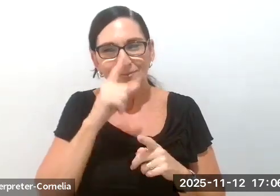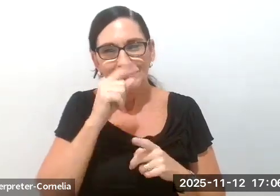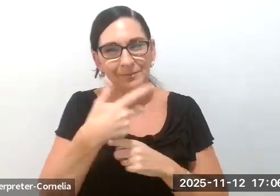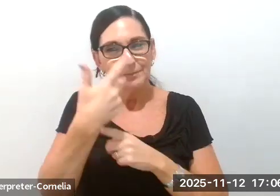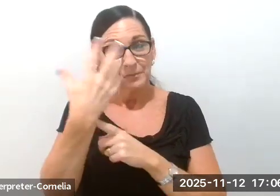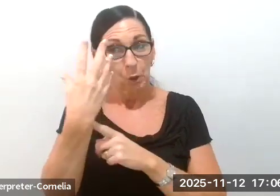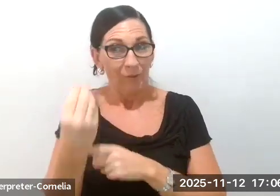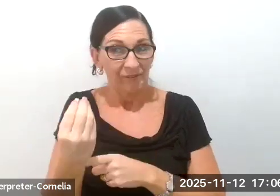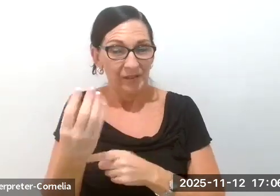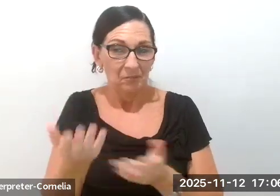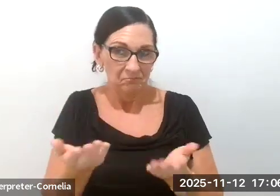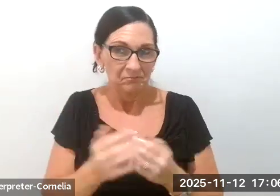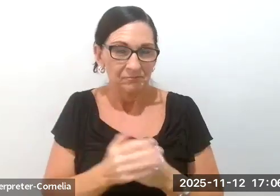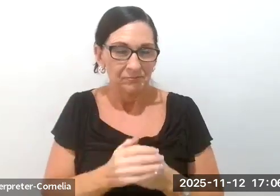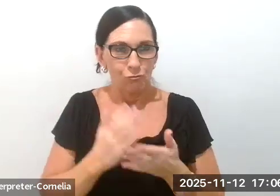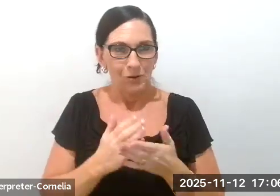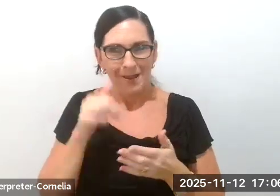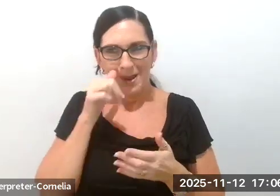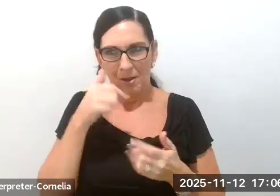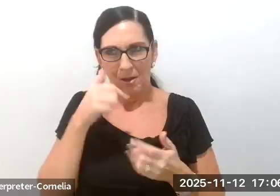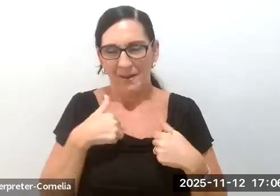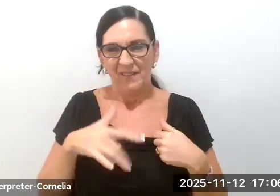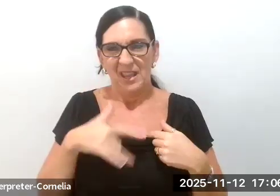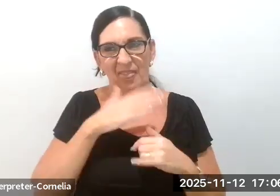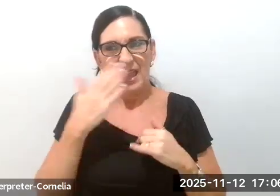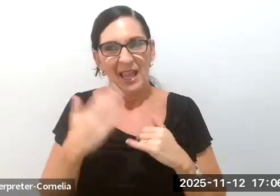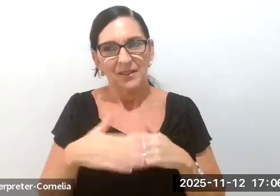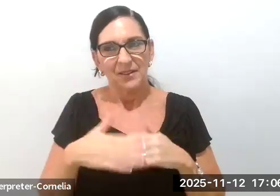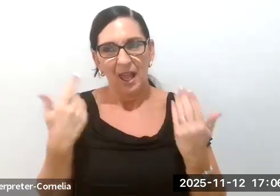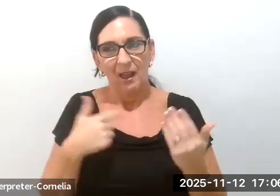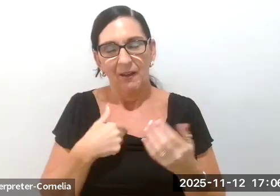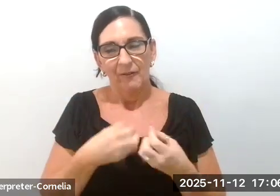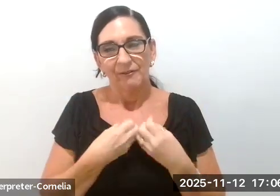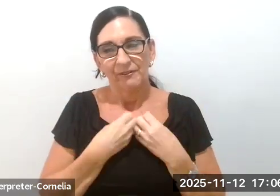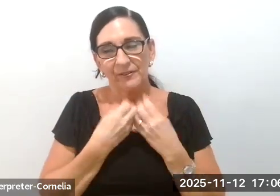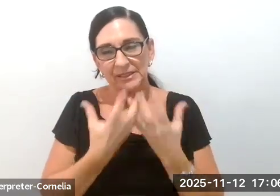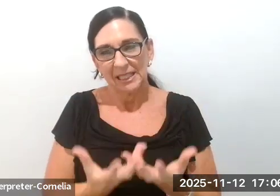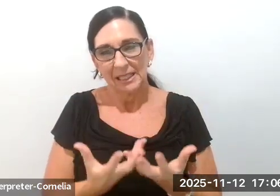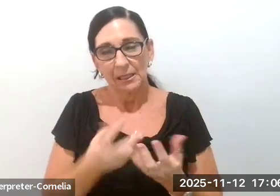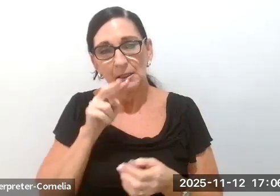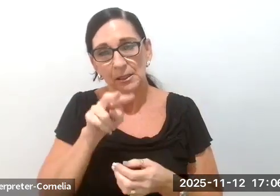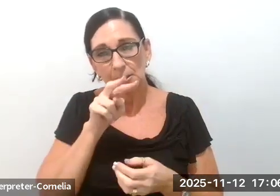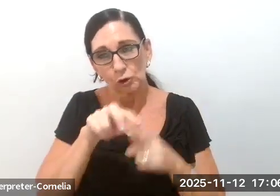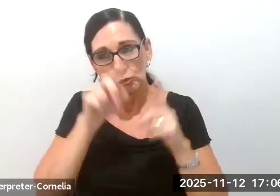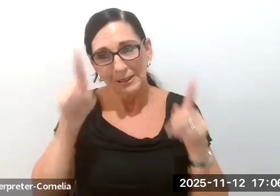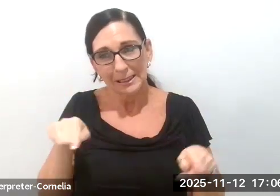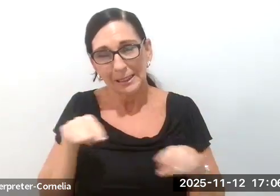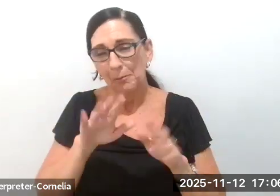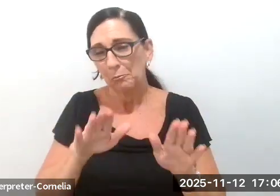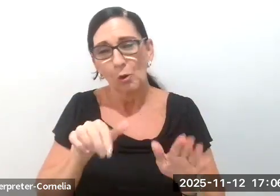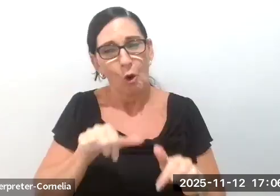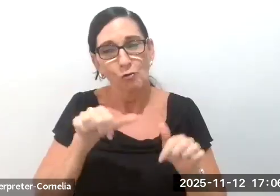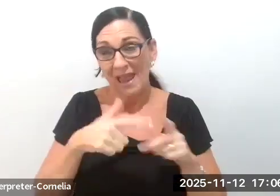camera. At the end of the day, I know I experience a lot of screen fatigue, so we will not be worried if you turn off your